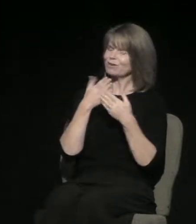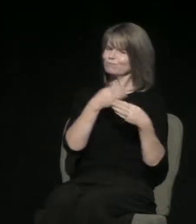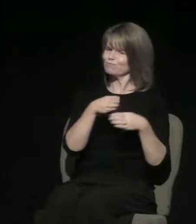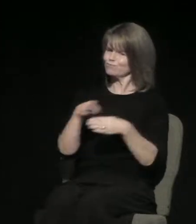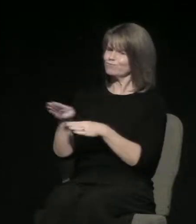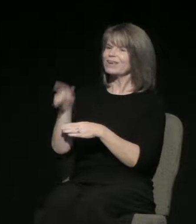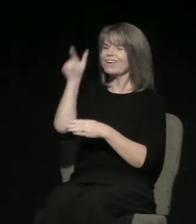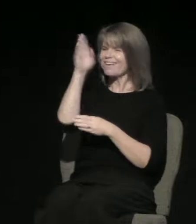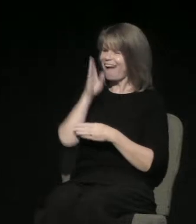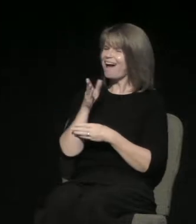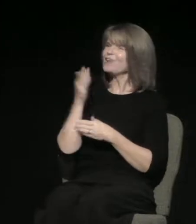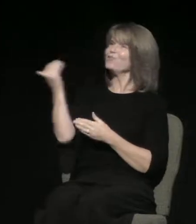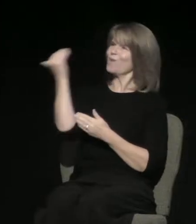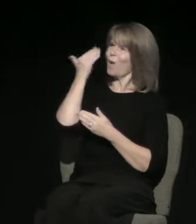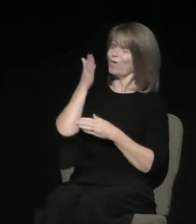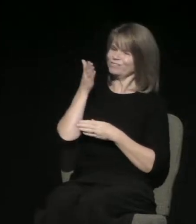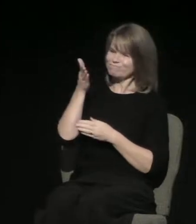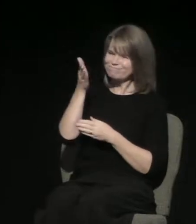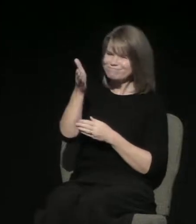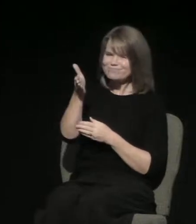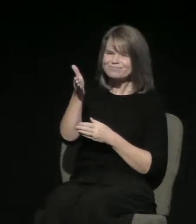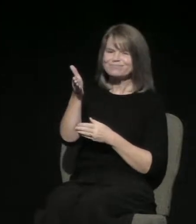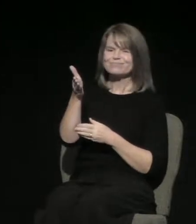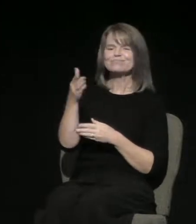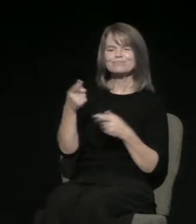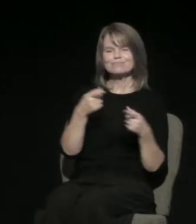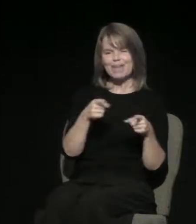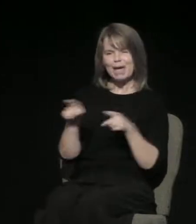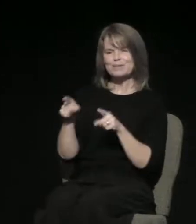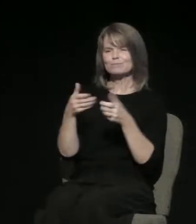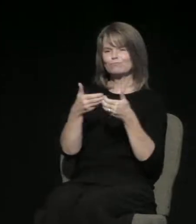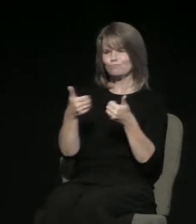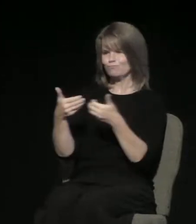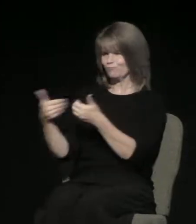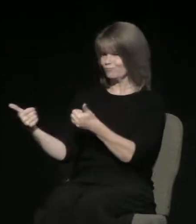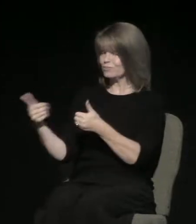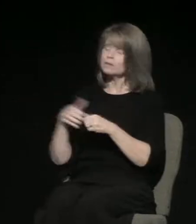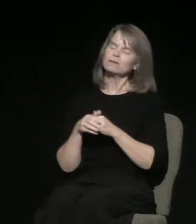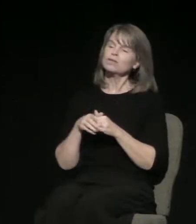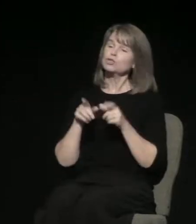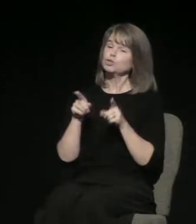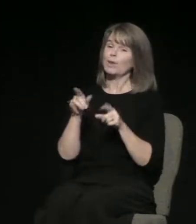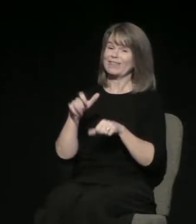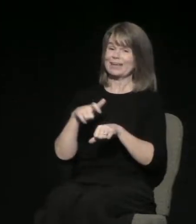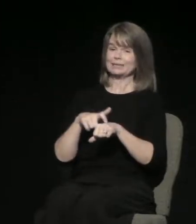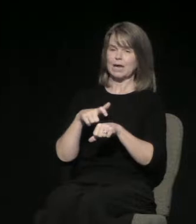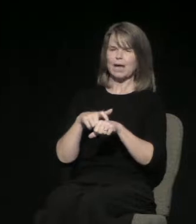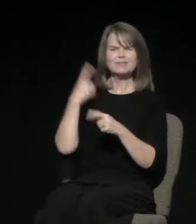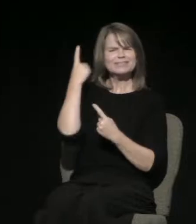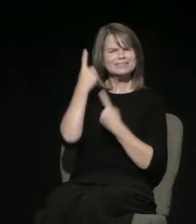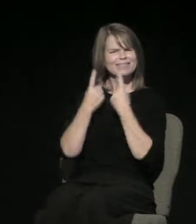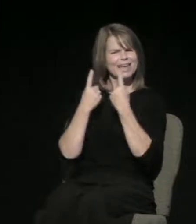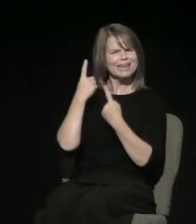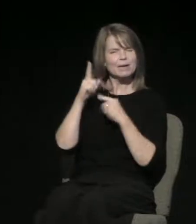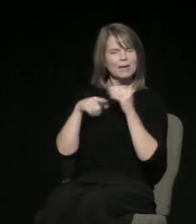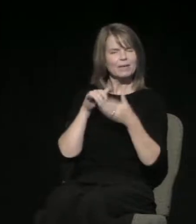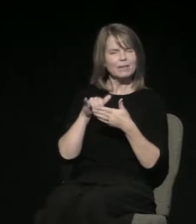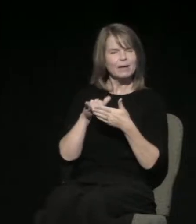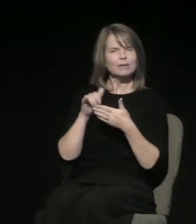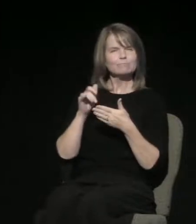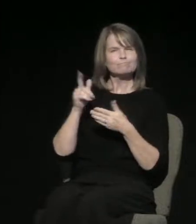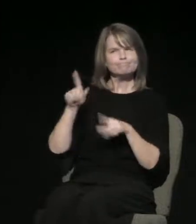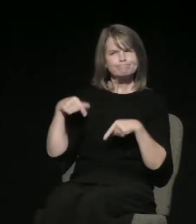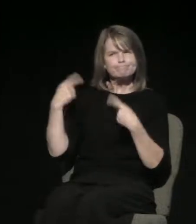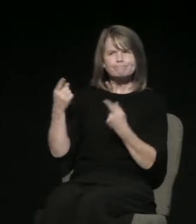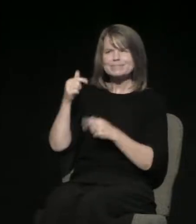went before us Knowing what was coming And during that time Just recently I was thinking about this During that time That